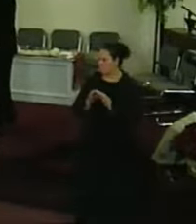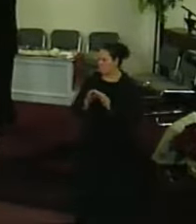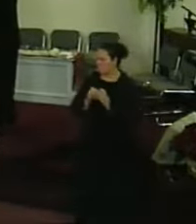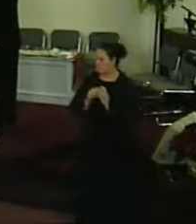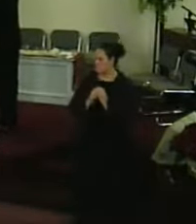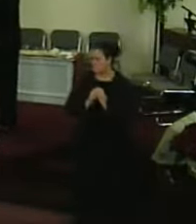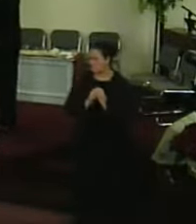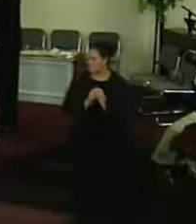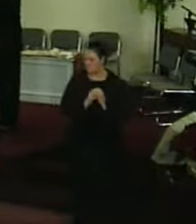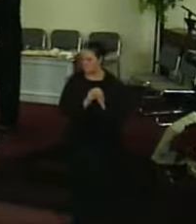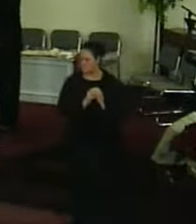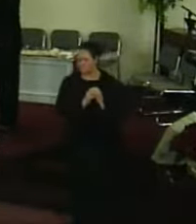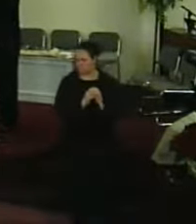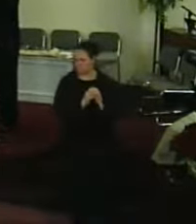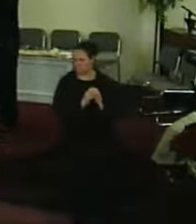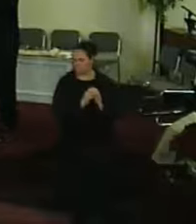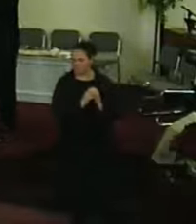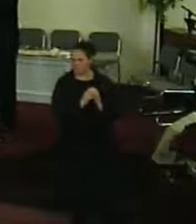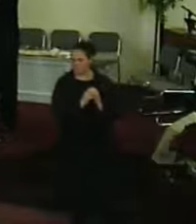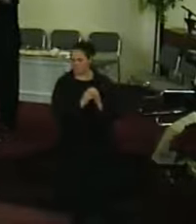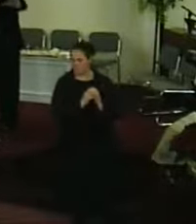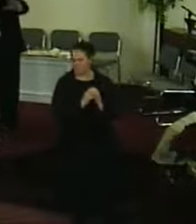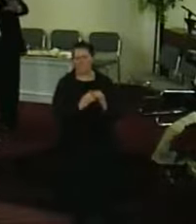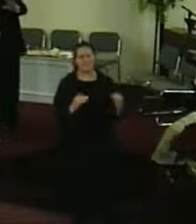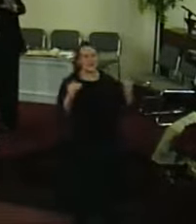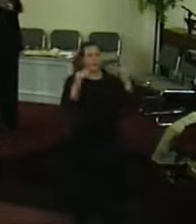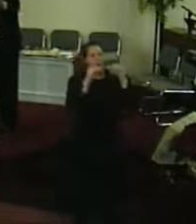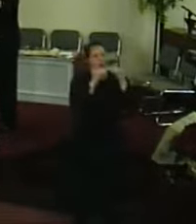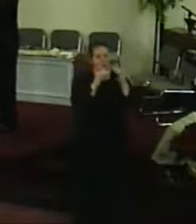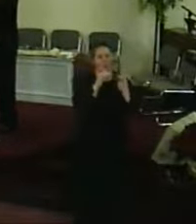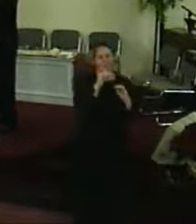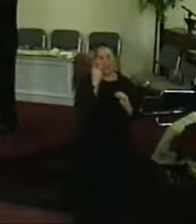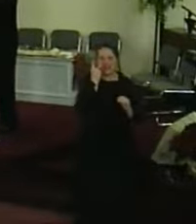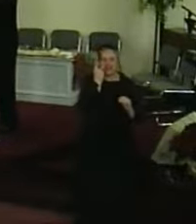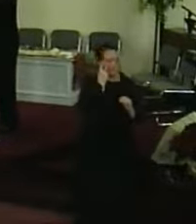You can walk out of here with whatever you need from God tonight.